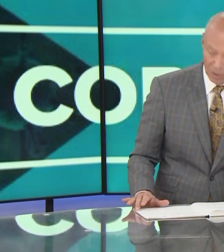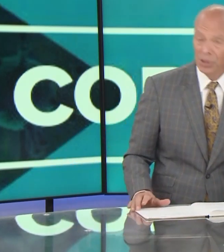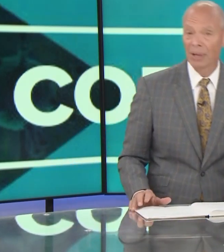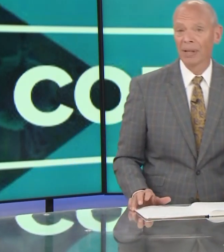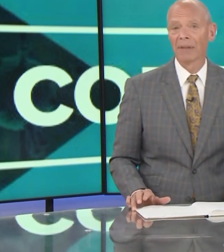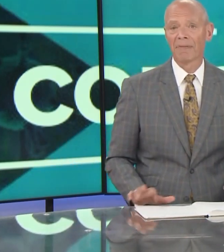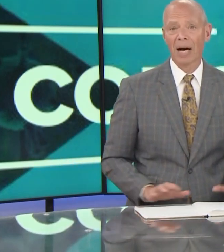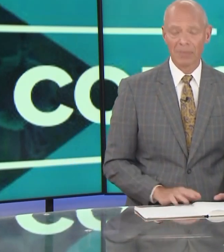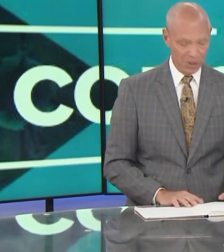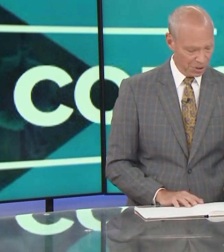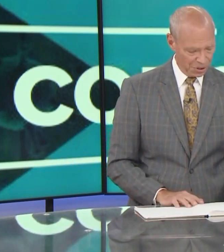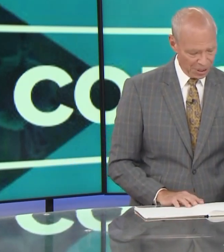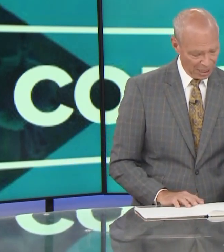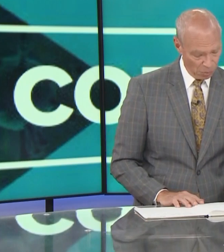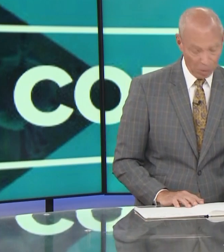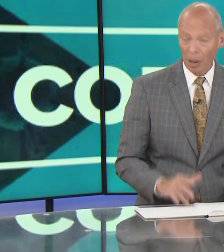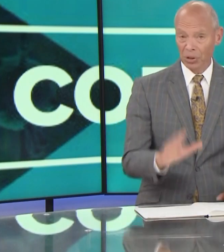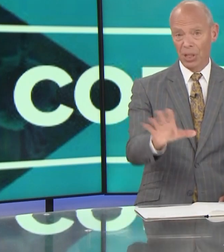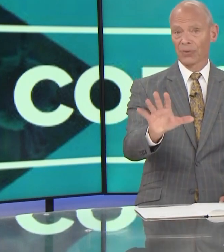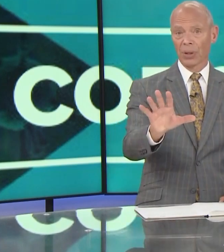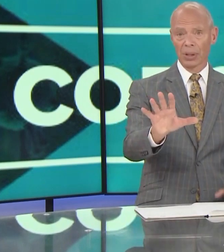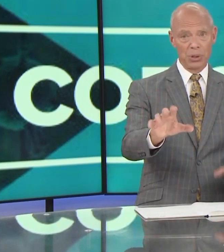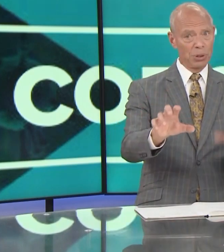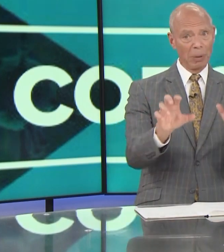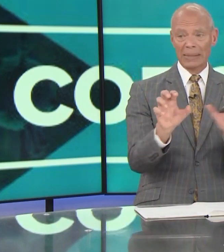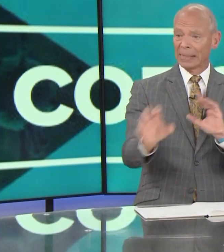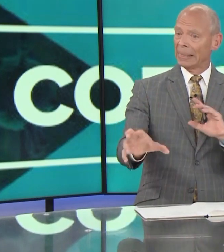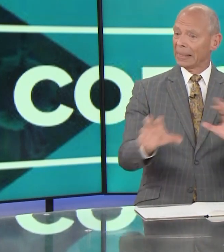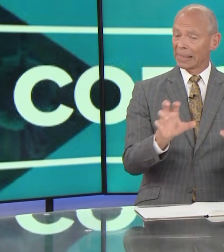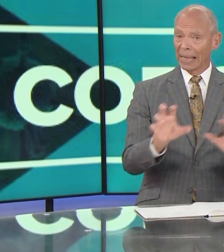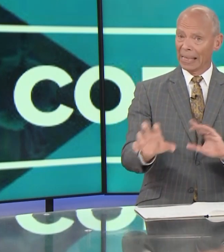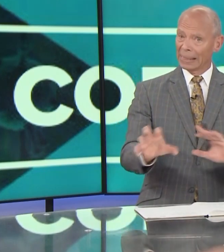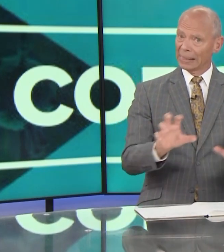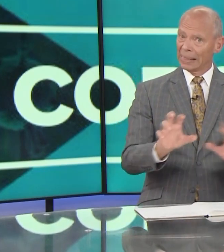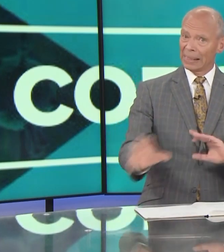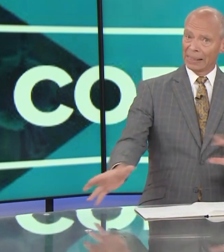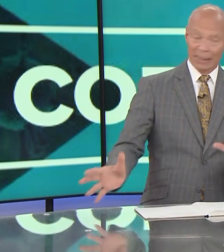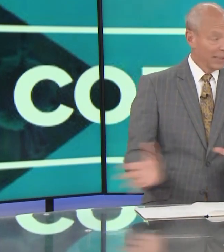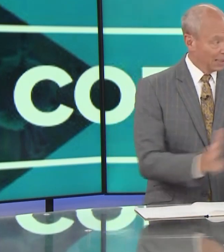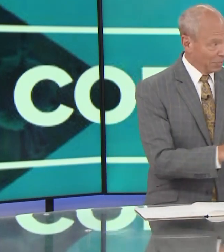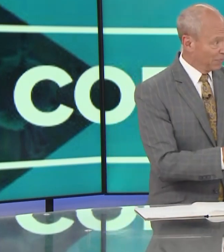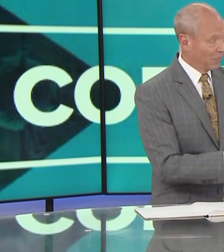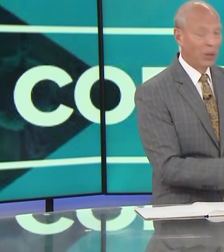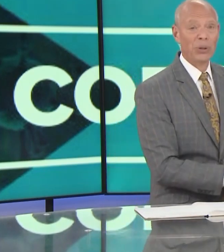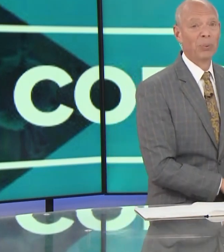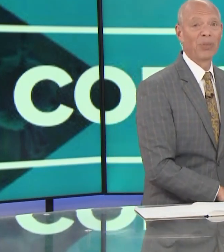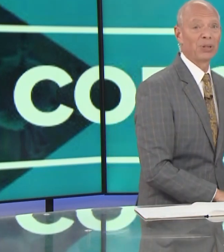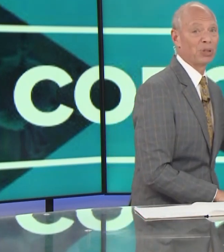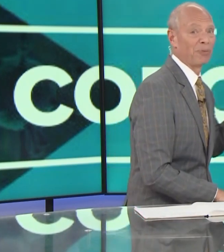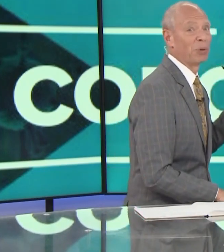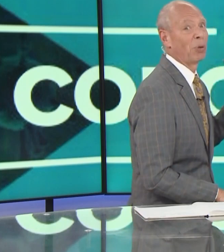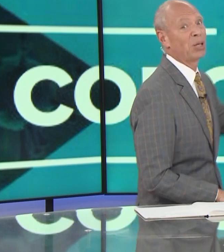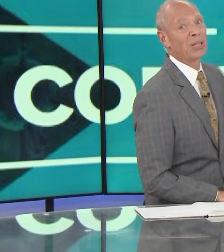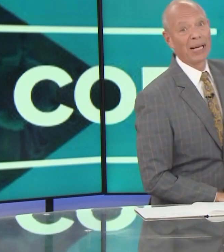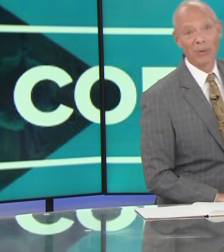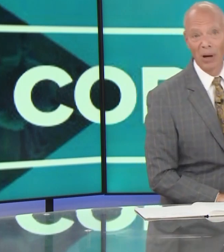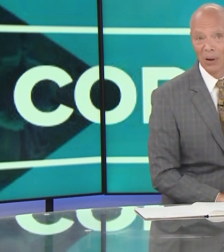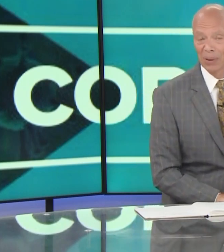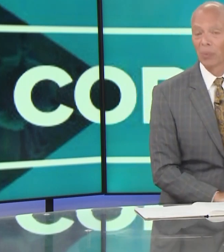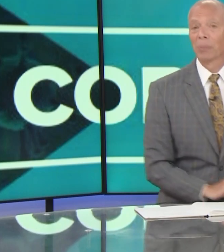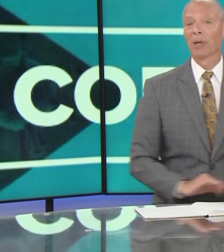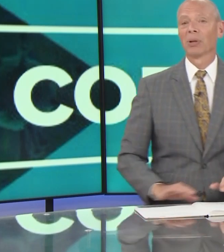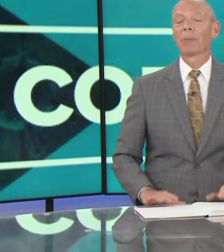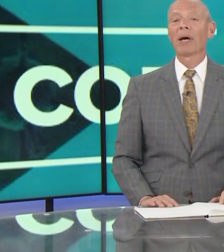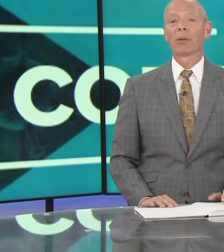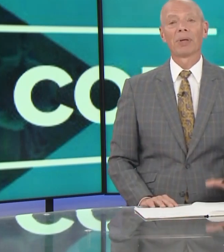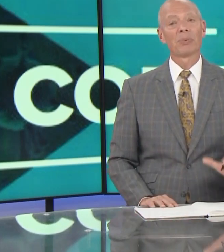later on this evening at 5, 6, and 10. And we apologize for the glitches, but again, coming, you would think just a few blocks down the road